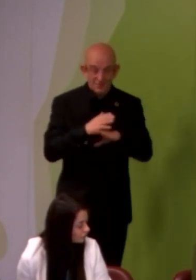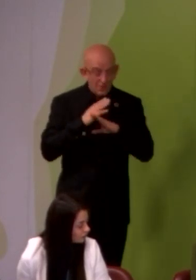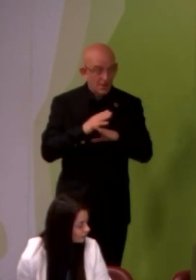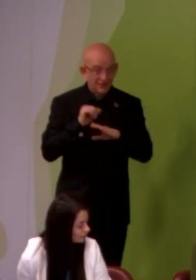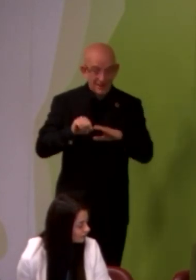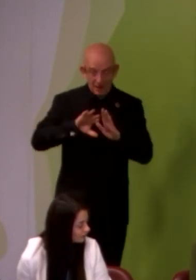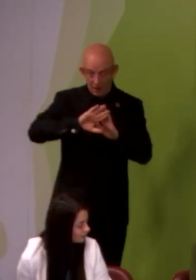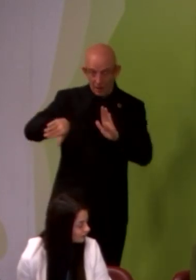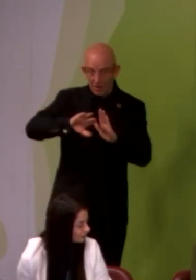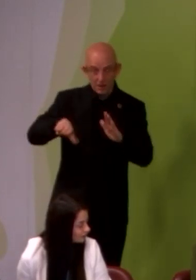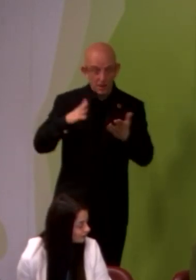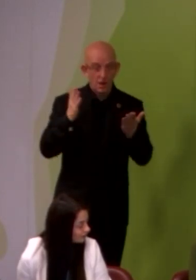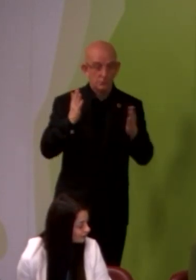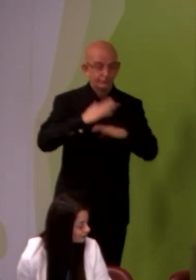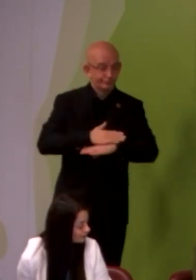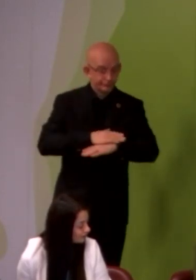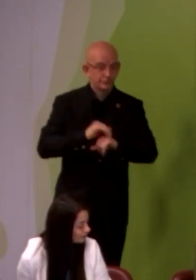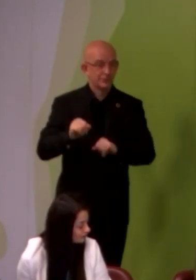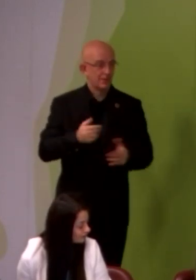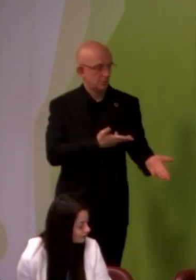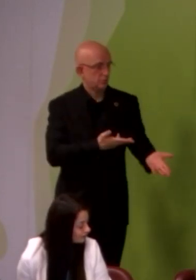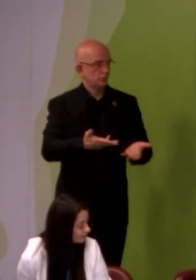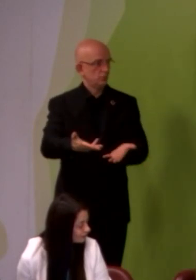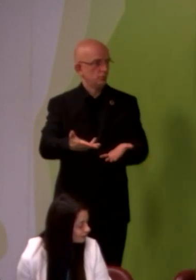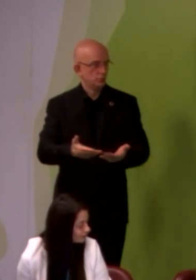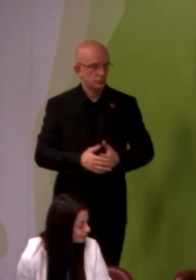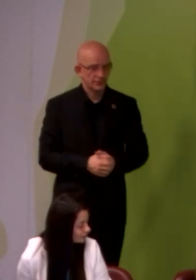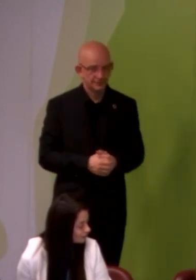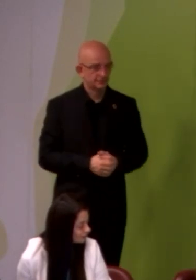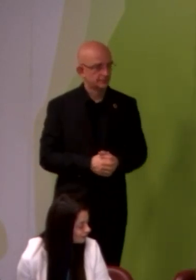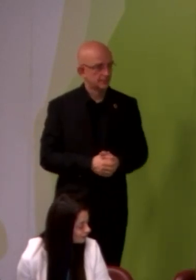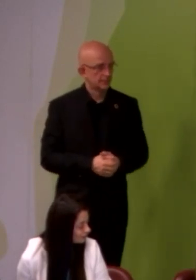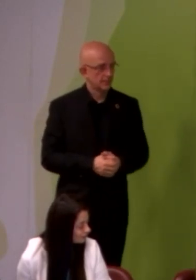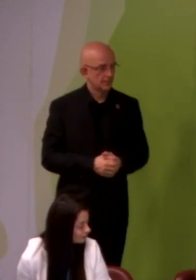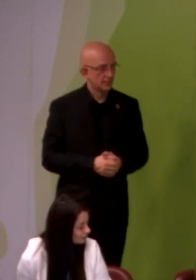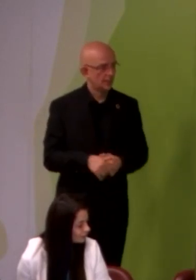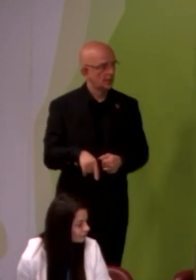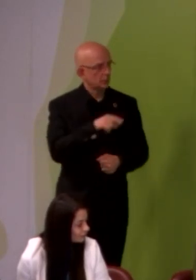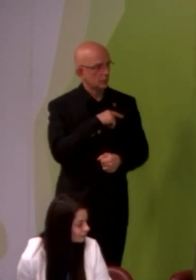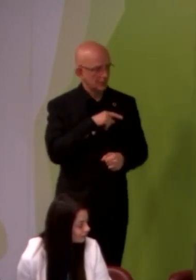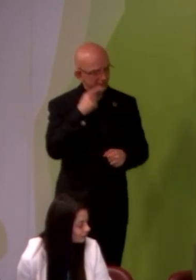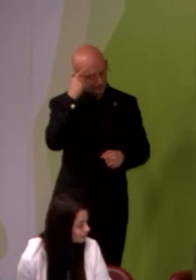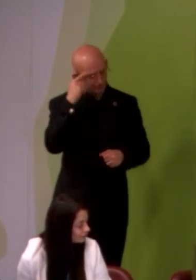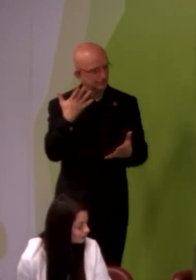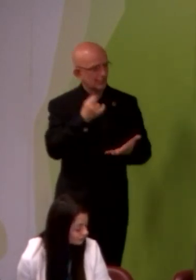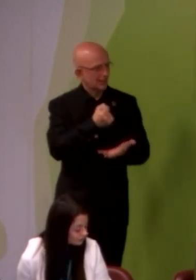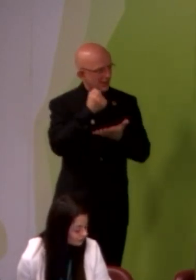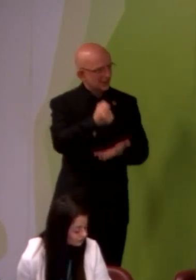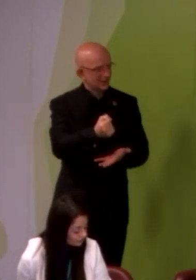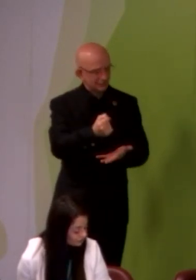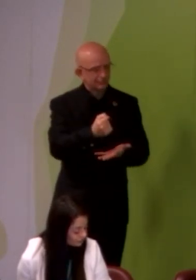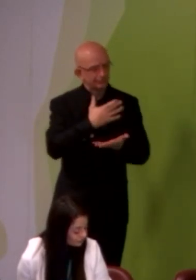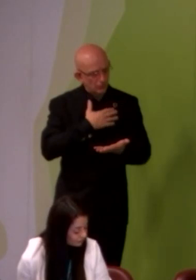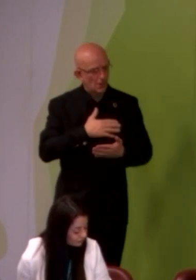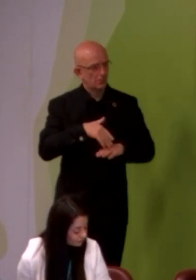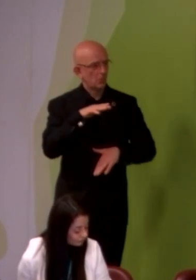need to remove the barriers. We need to see investment in inclusive education. We need to see